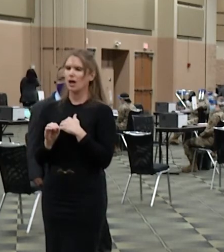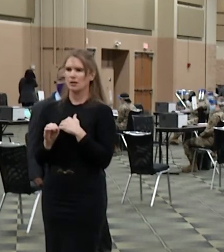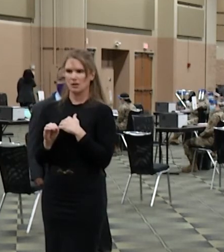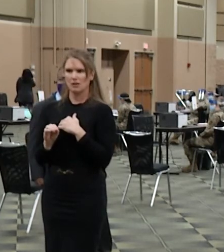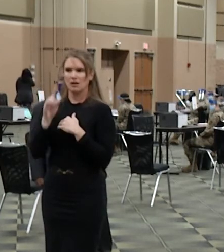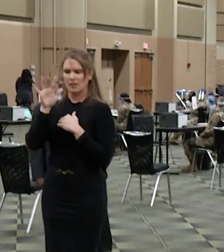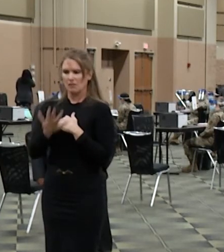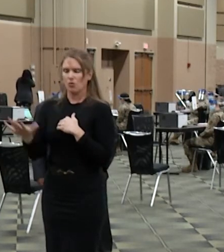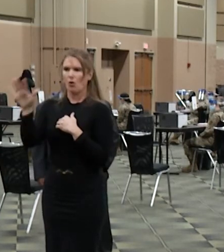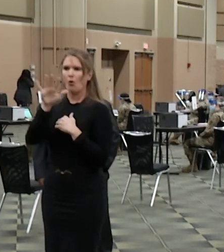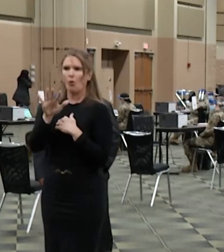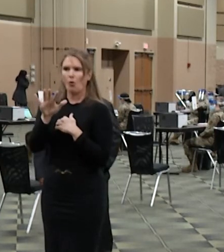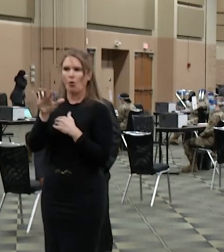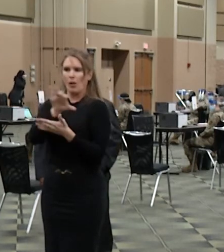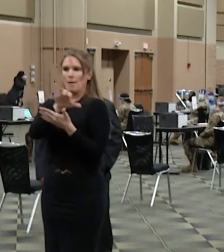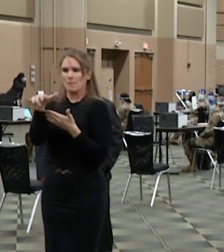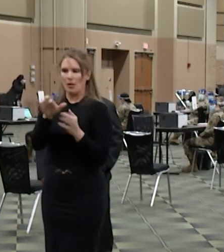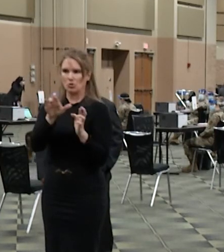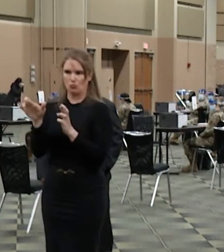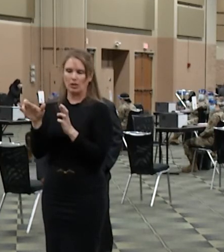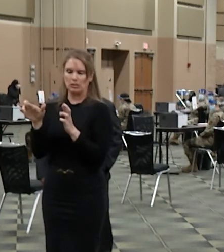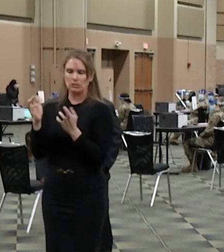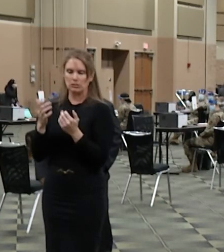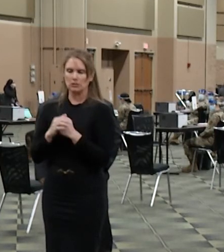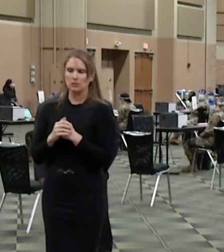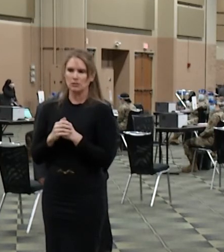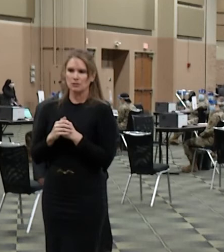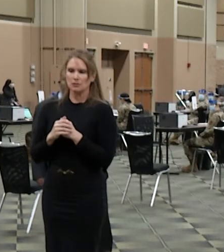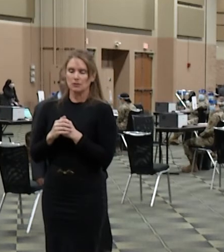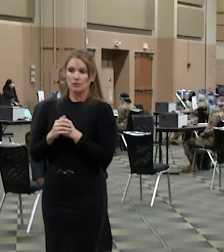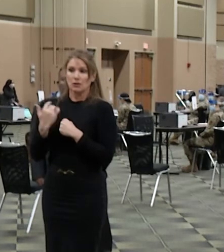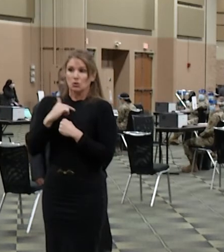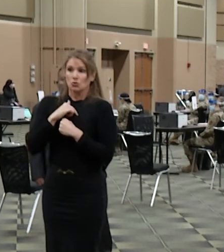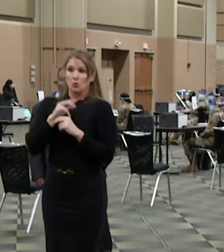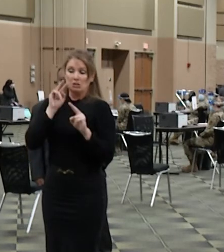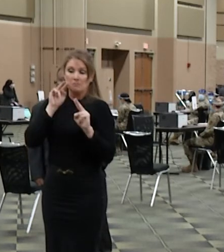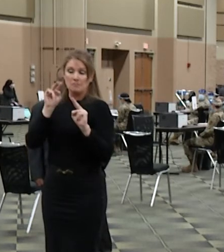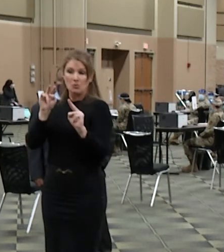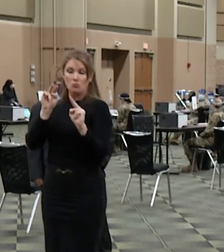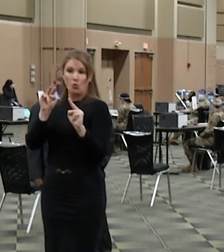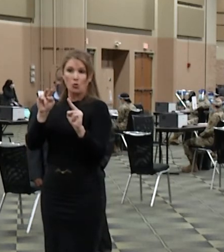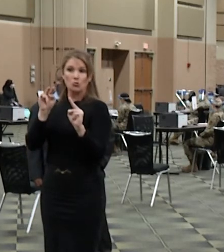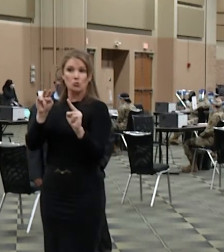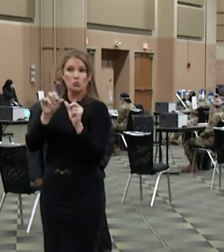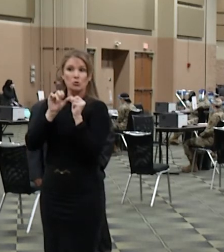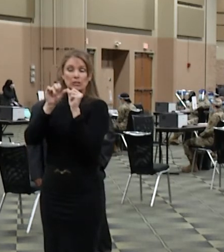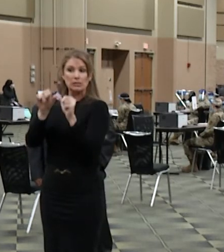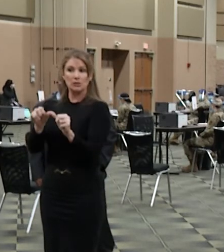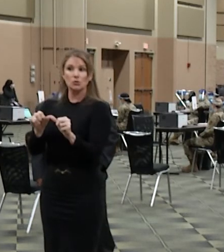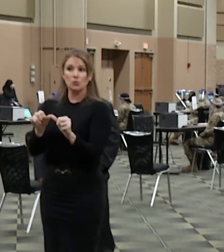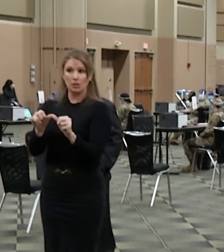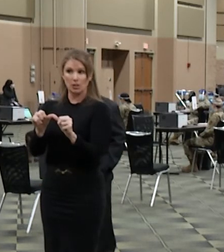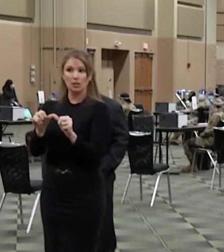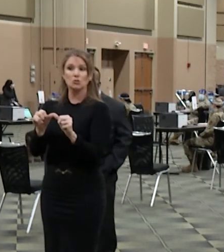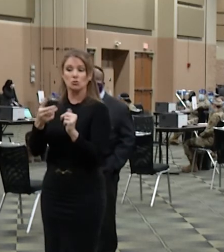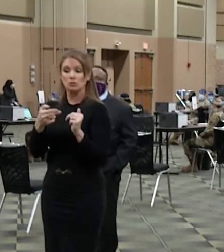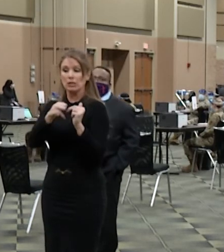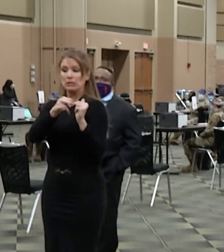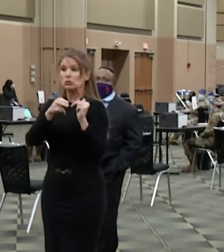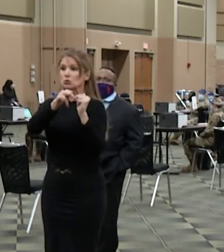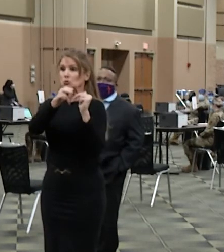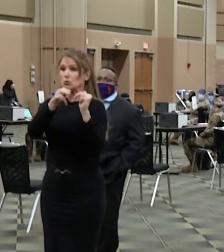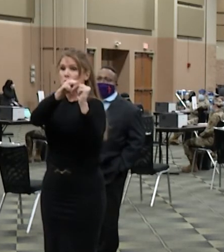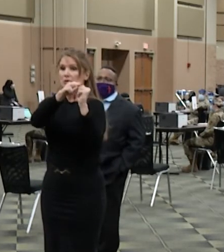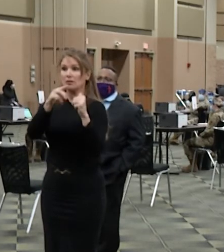the entire amount that is being produced. So we look forward to continuing to ramp up